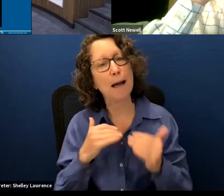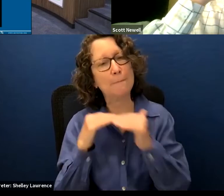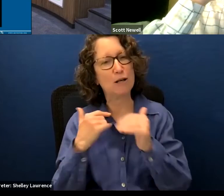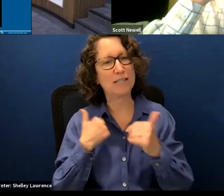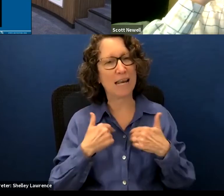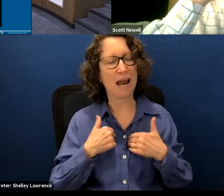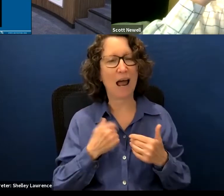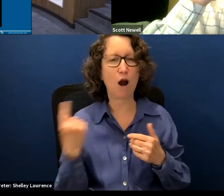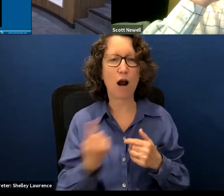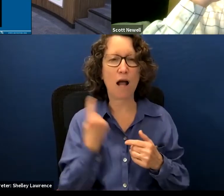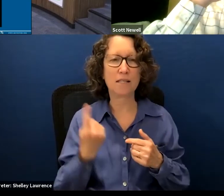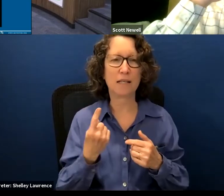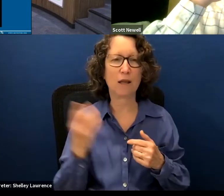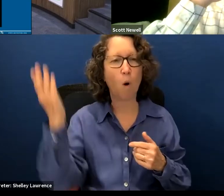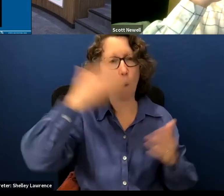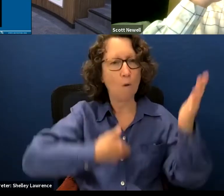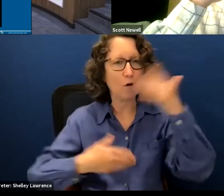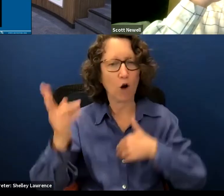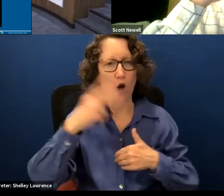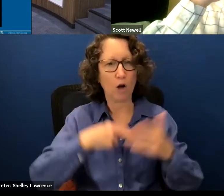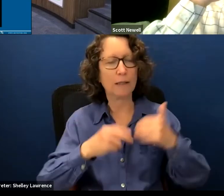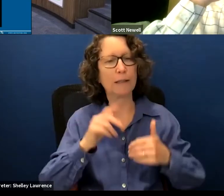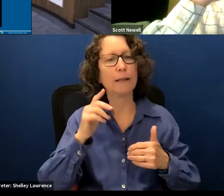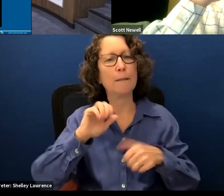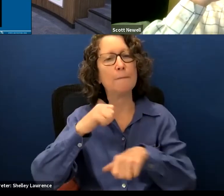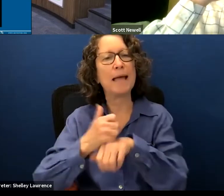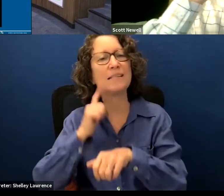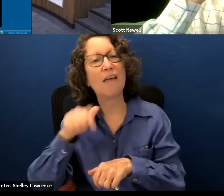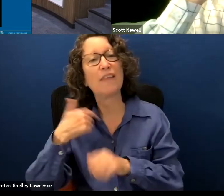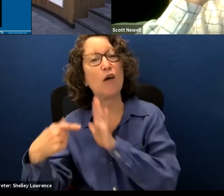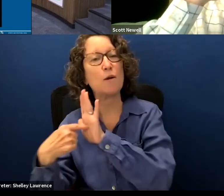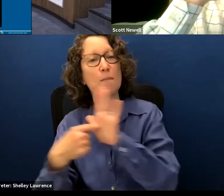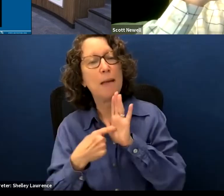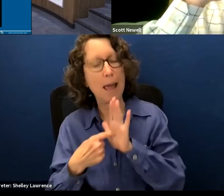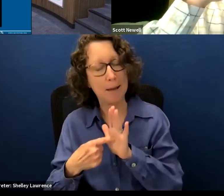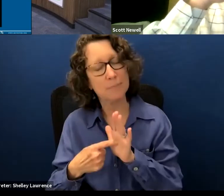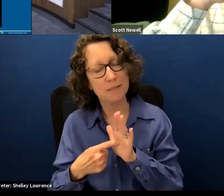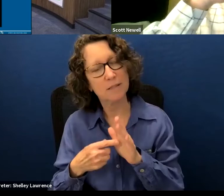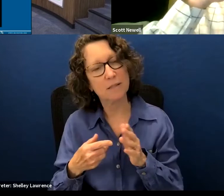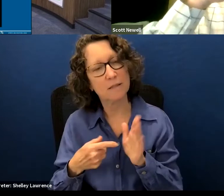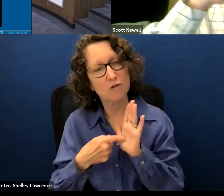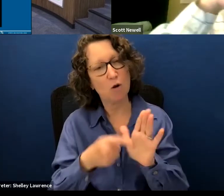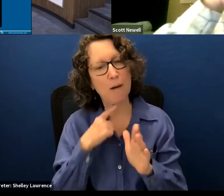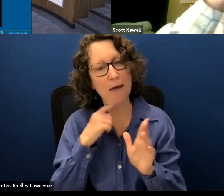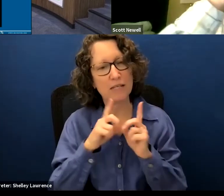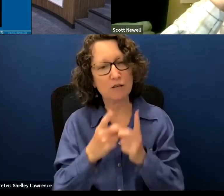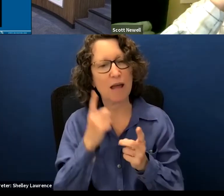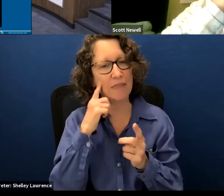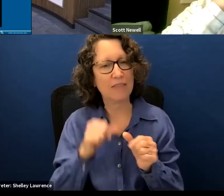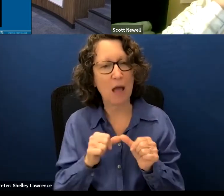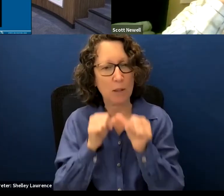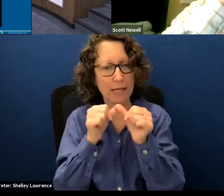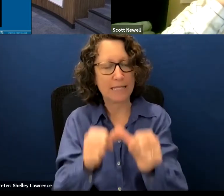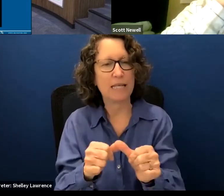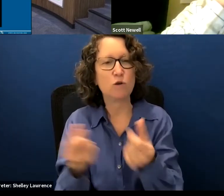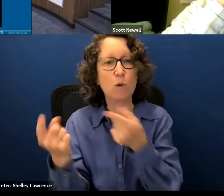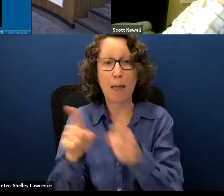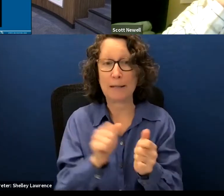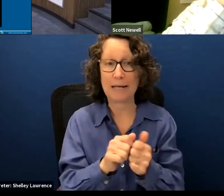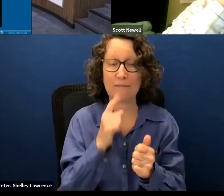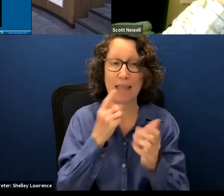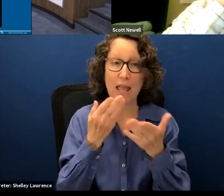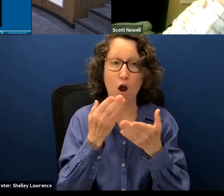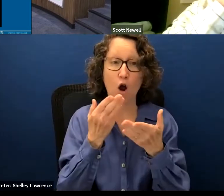I are constantly overlooked based on the other maps presented by the district, and I believe this will continue to happen if they are